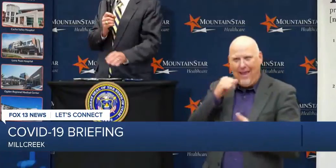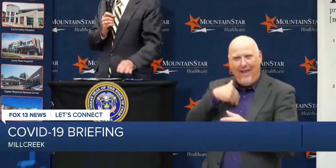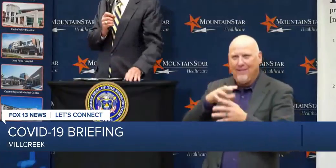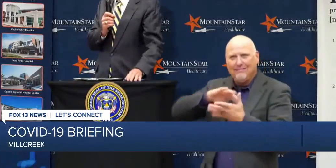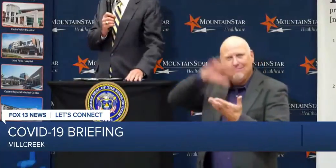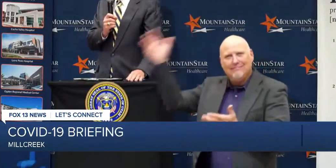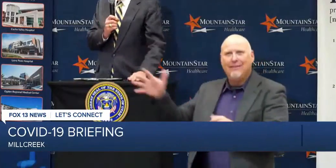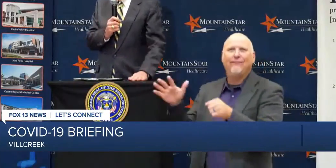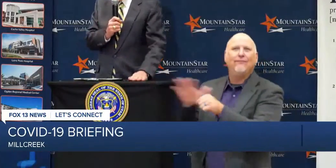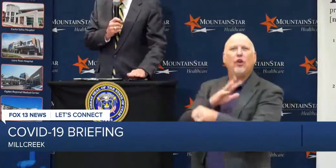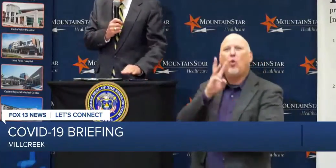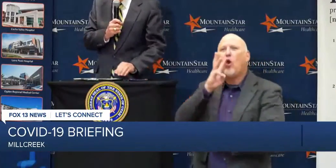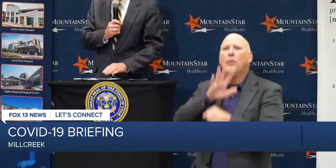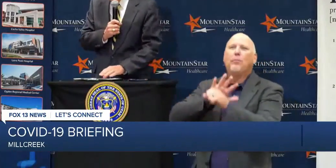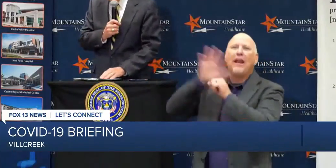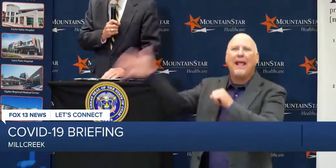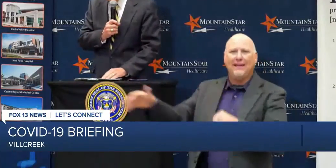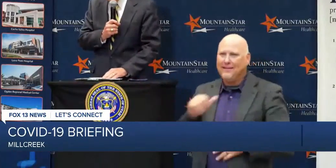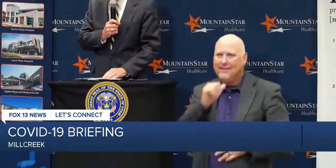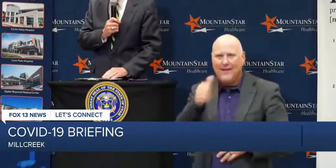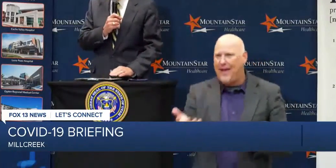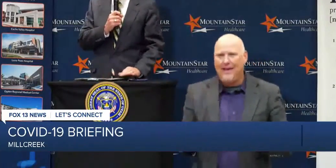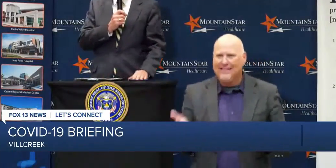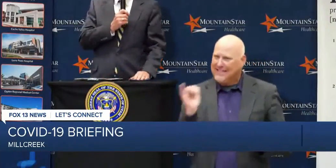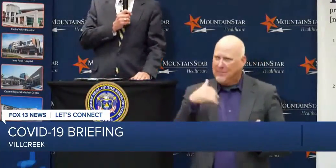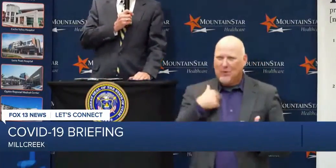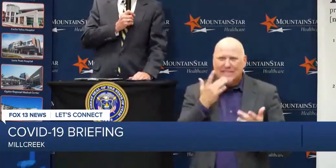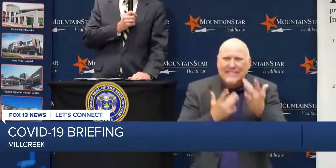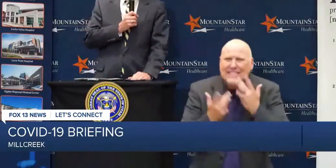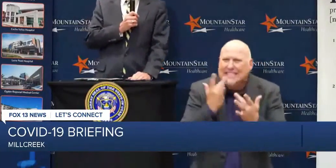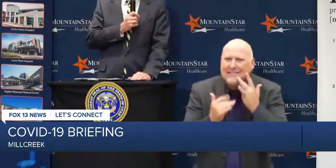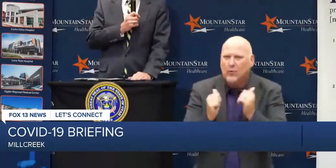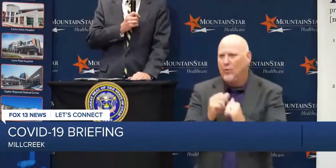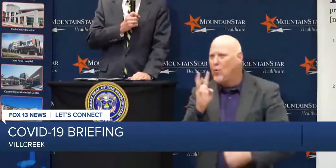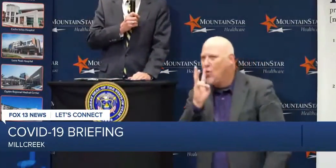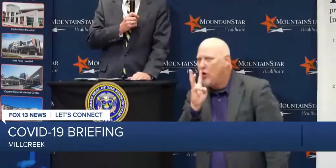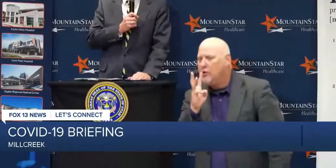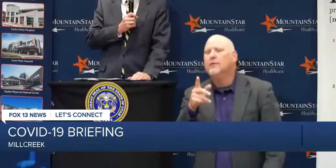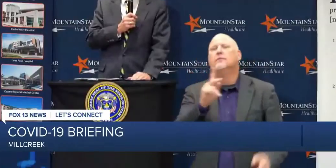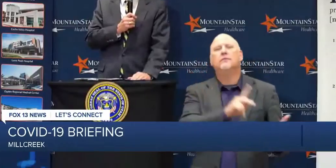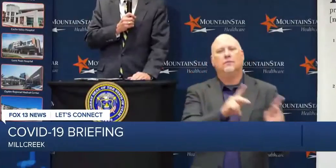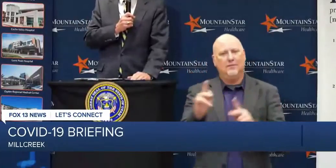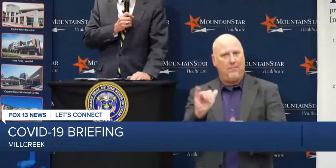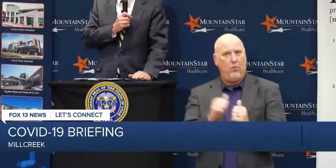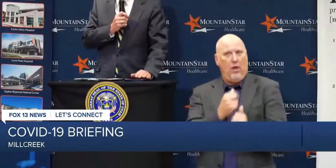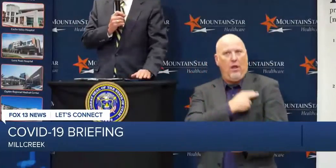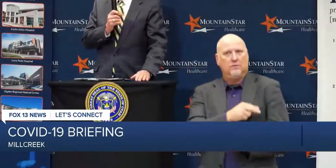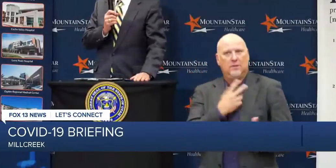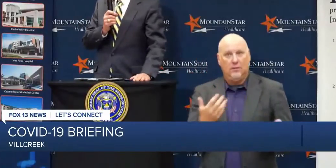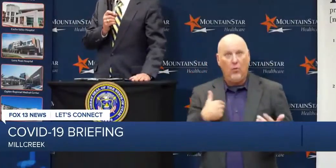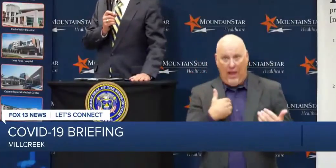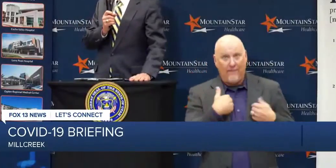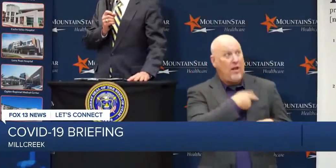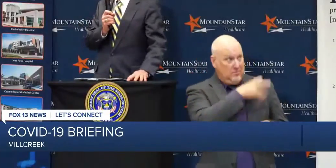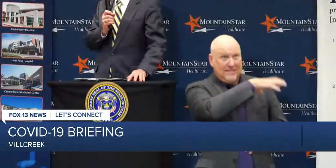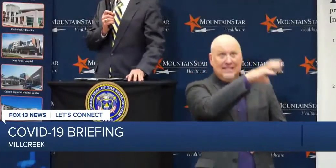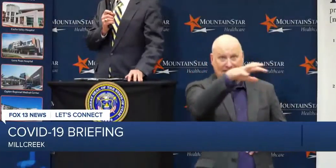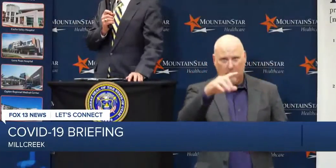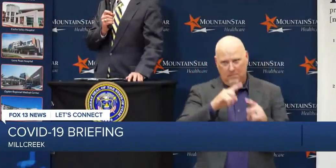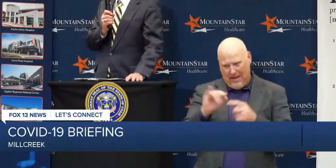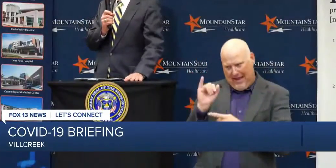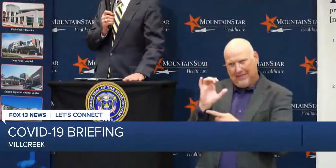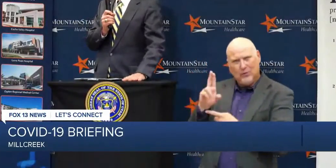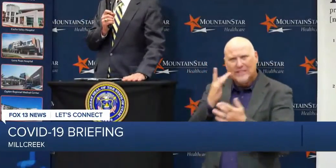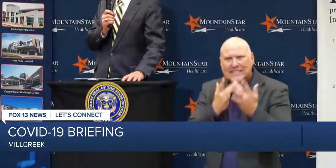depleted. And that's my assignment here today. In the last 17 months, hospitals in Utah have